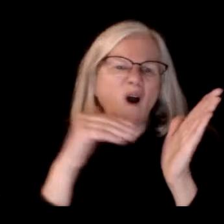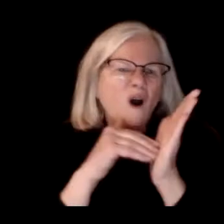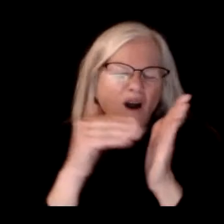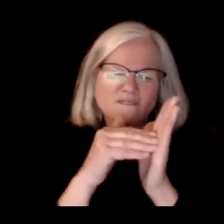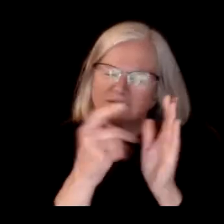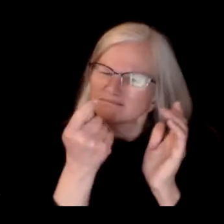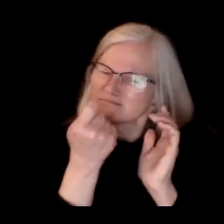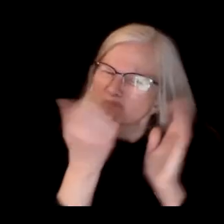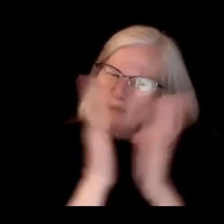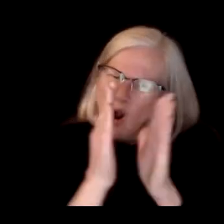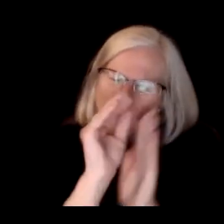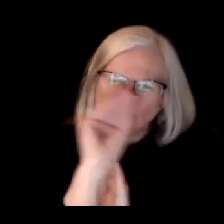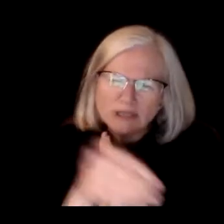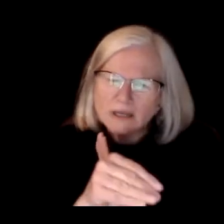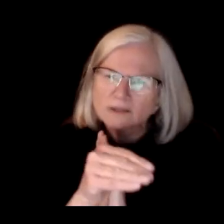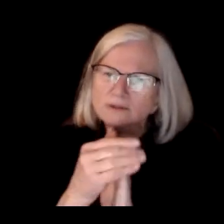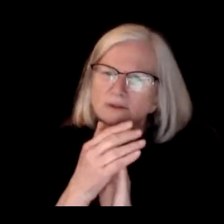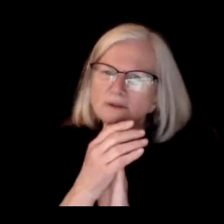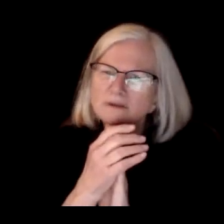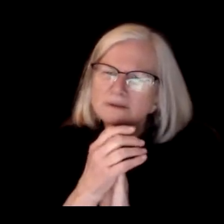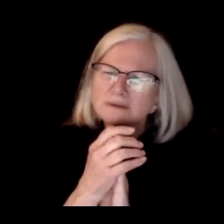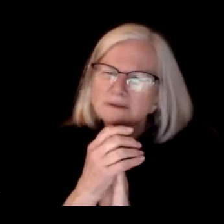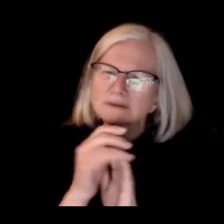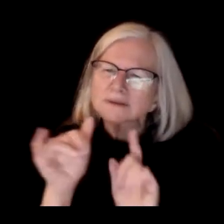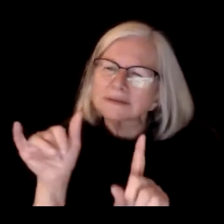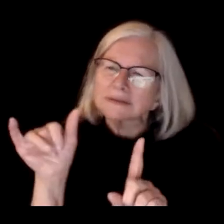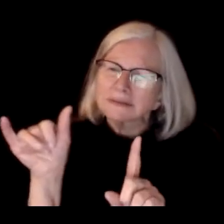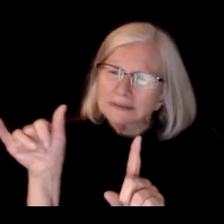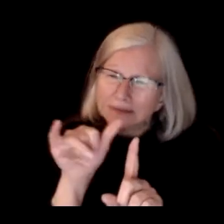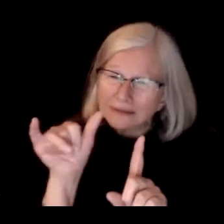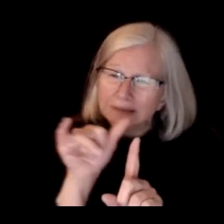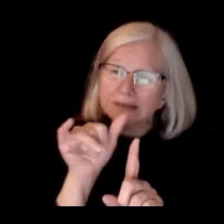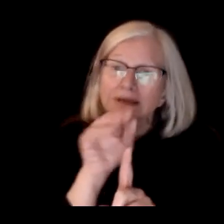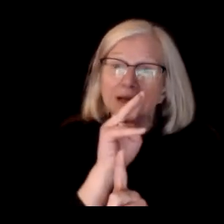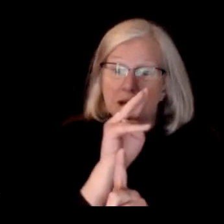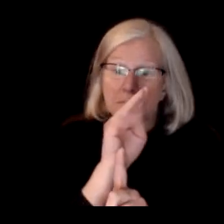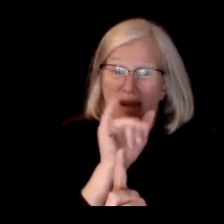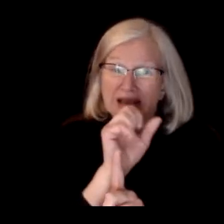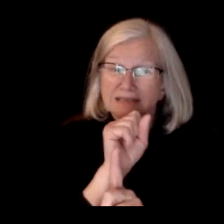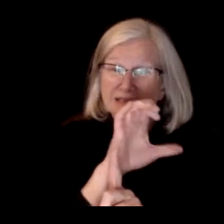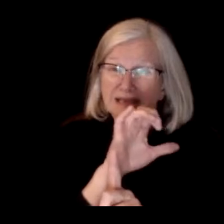MIS-C in its presentation and clinical symptoms. Adults